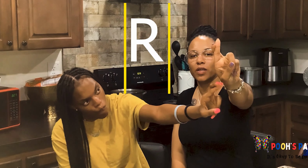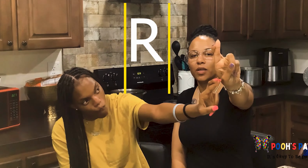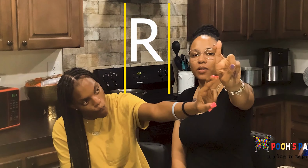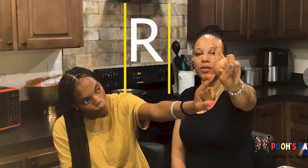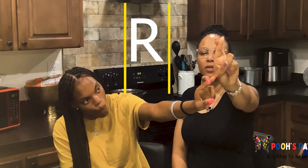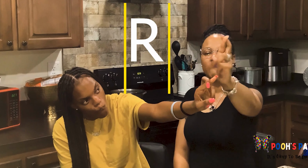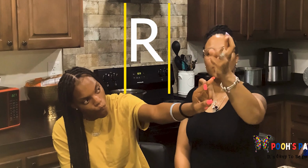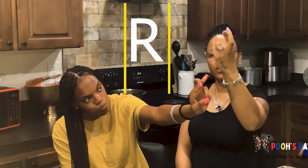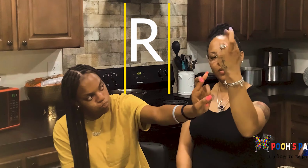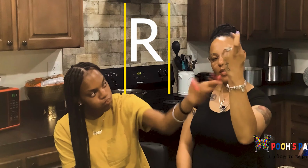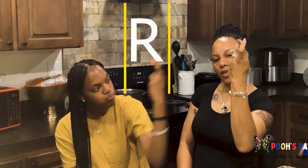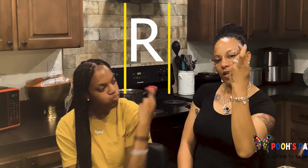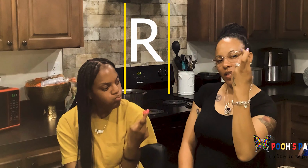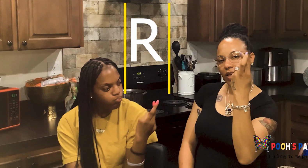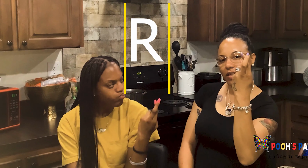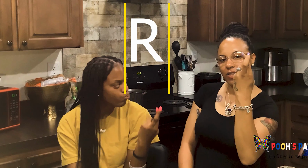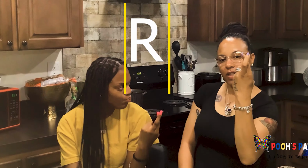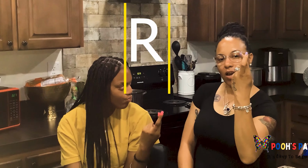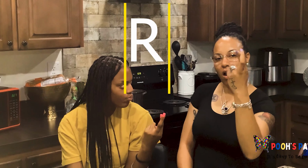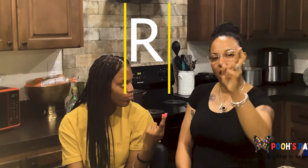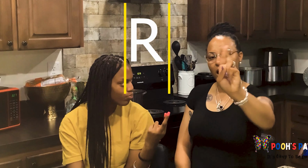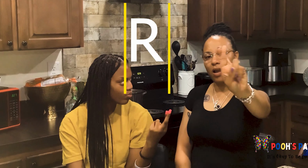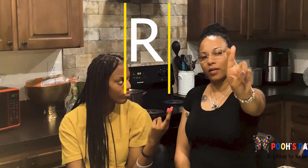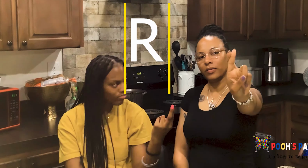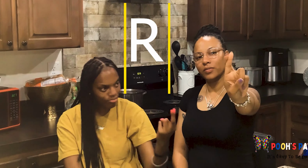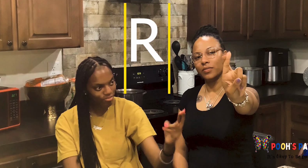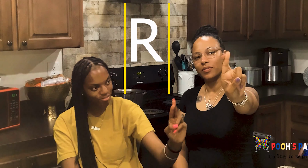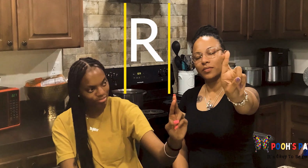another. And that's an R.